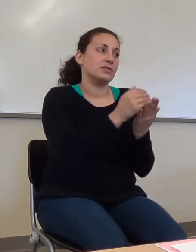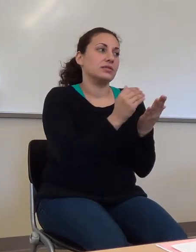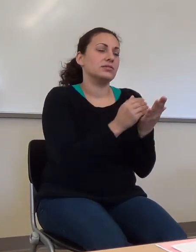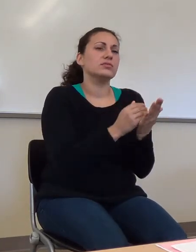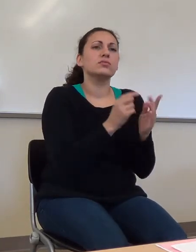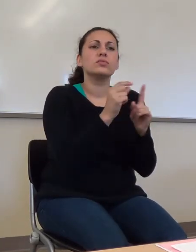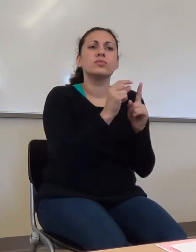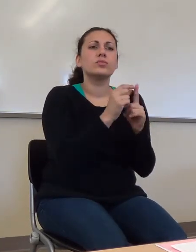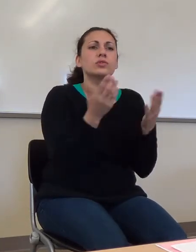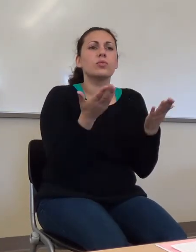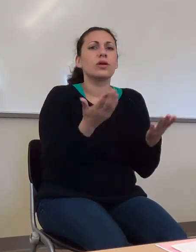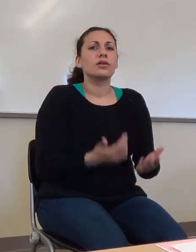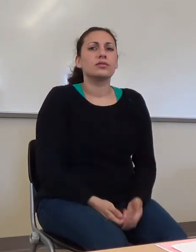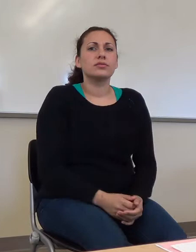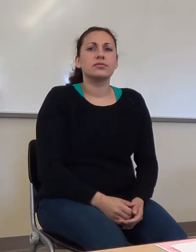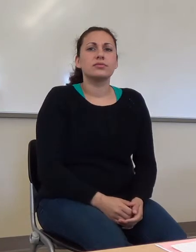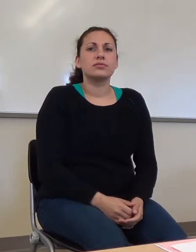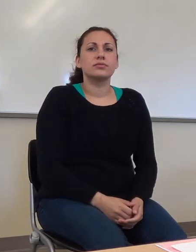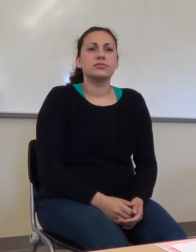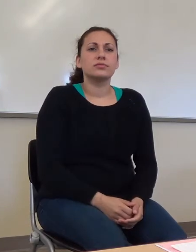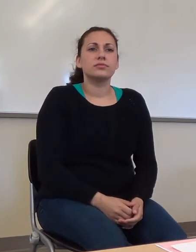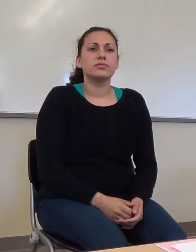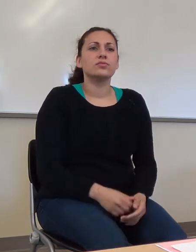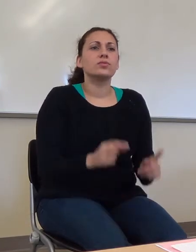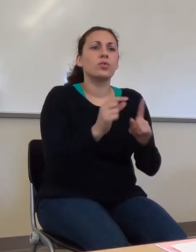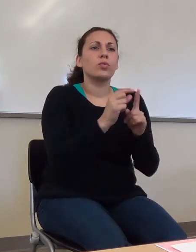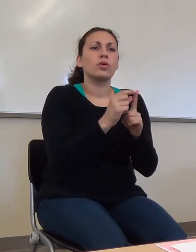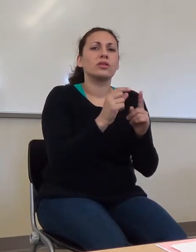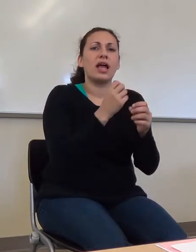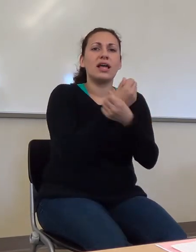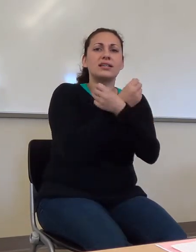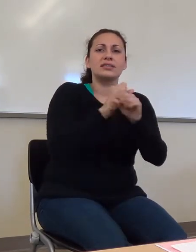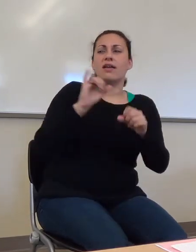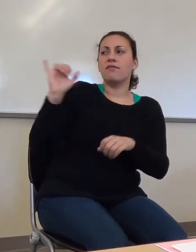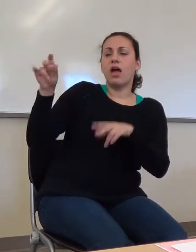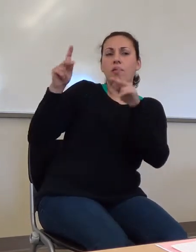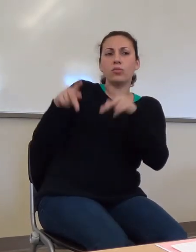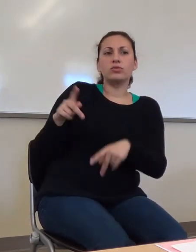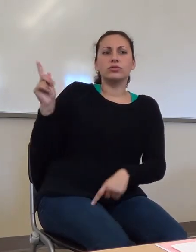word that saved this person from?